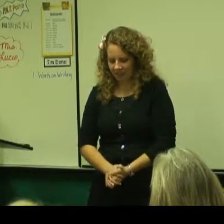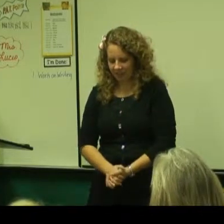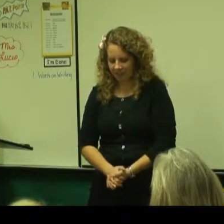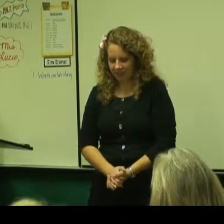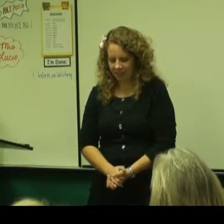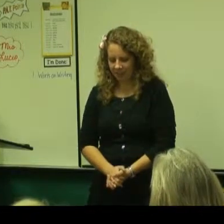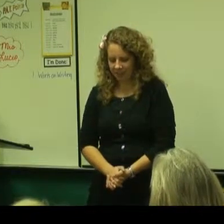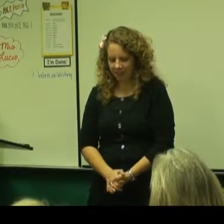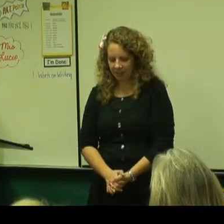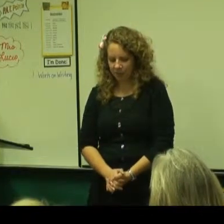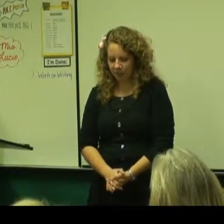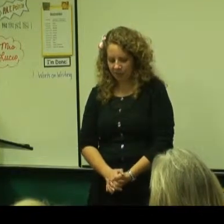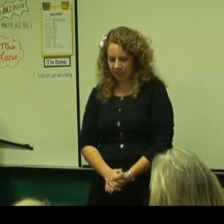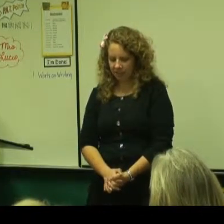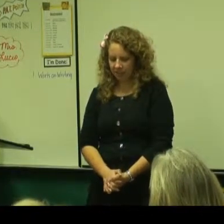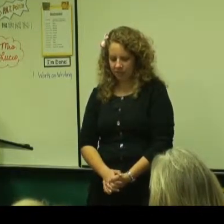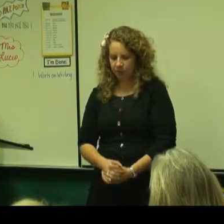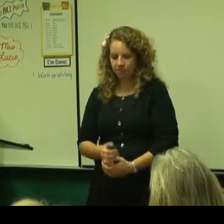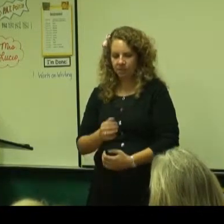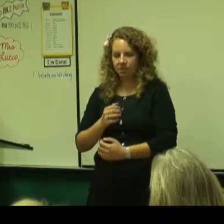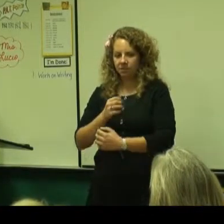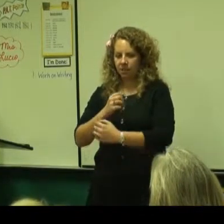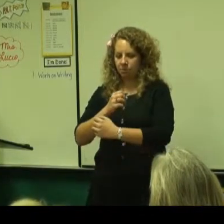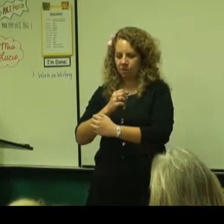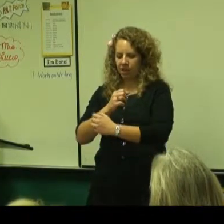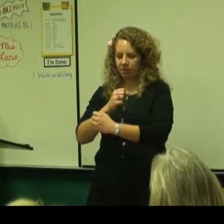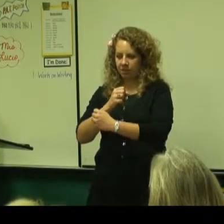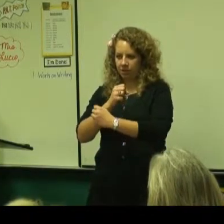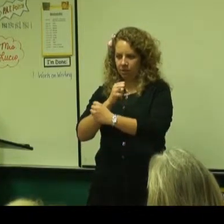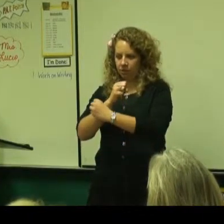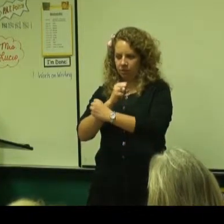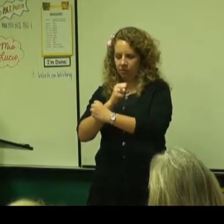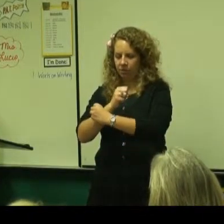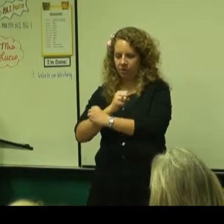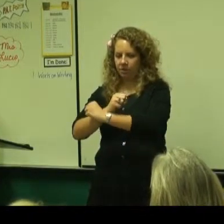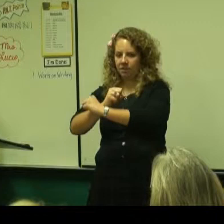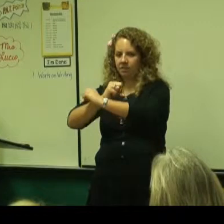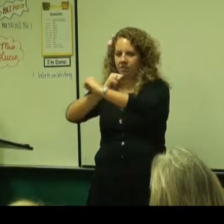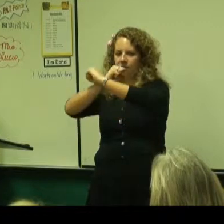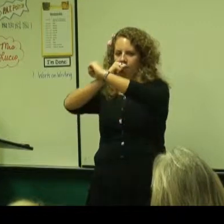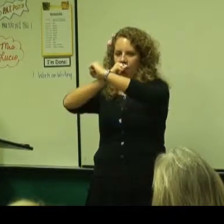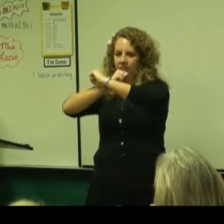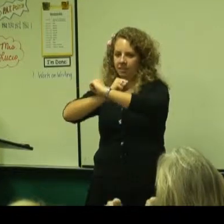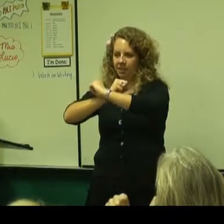Okay, and then love will protect. So this is the sign protect. So if you go like this, it's here.